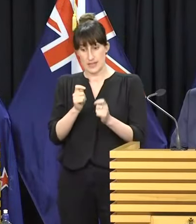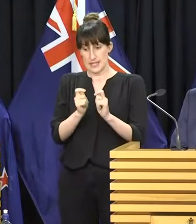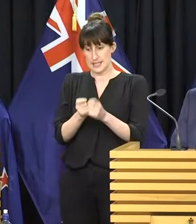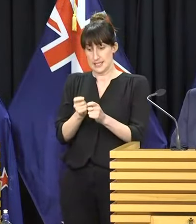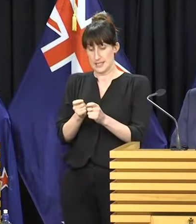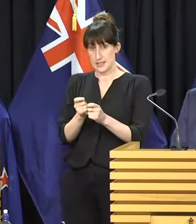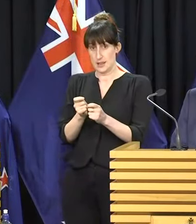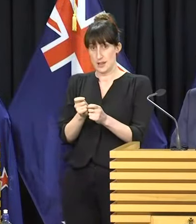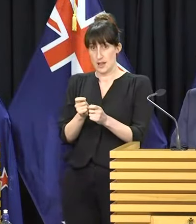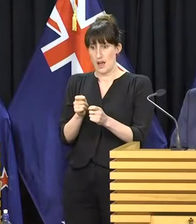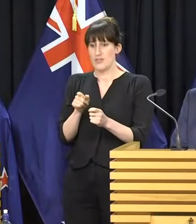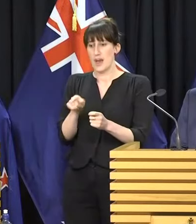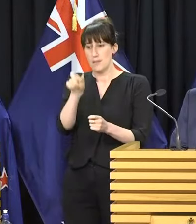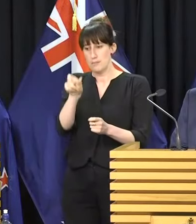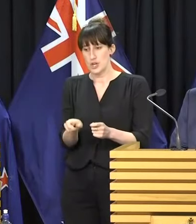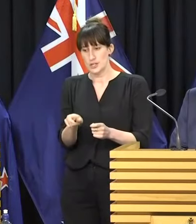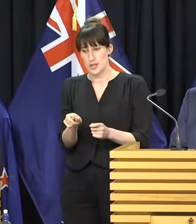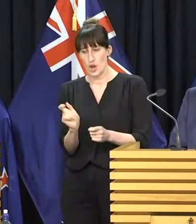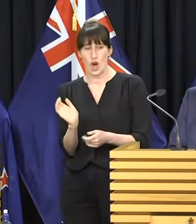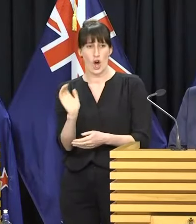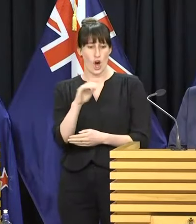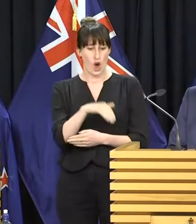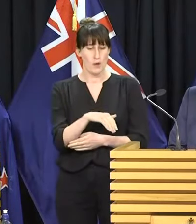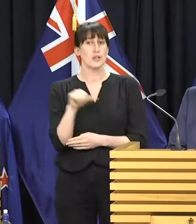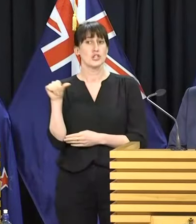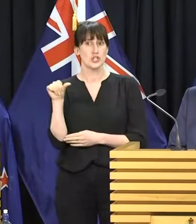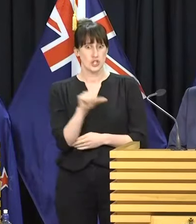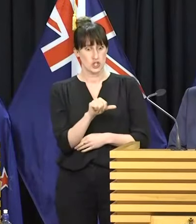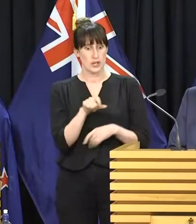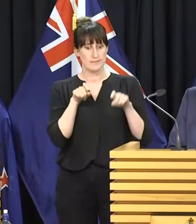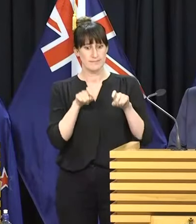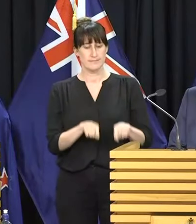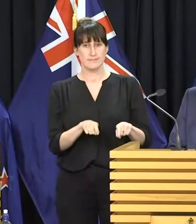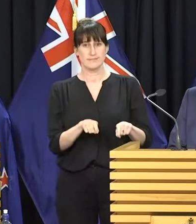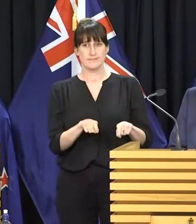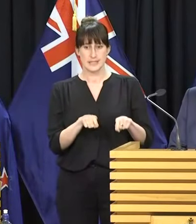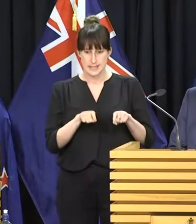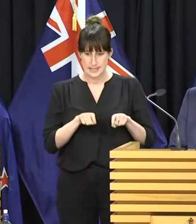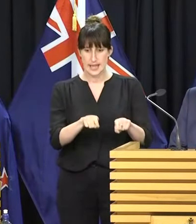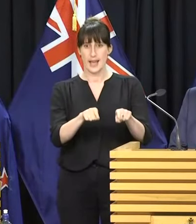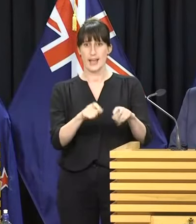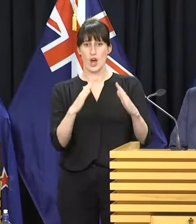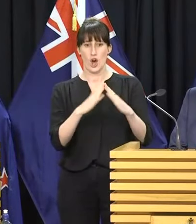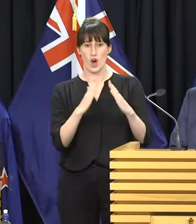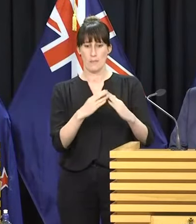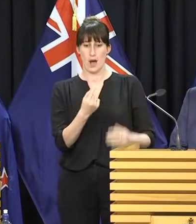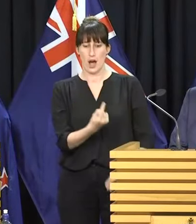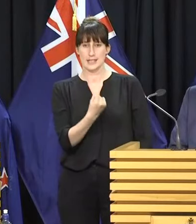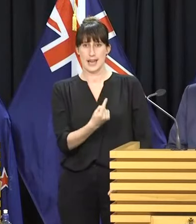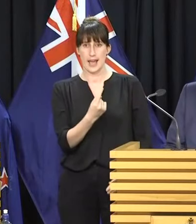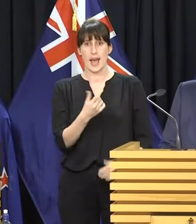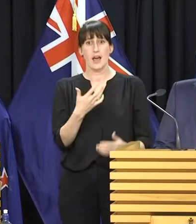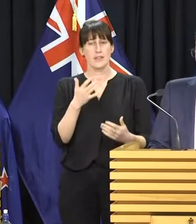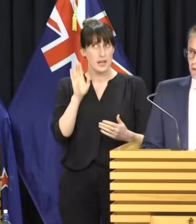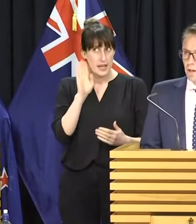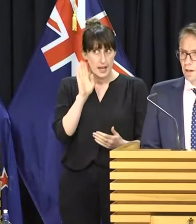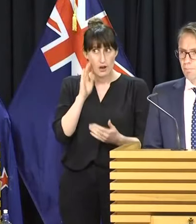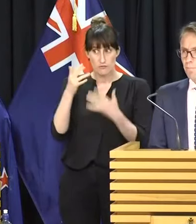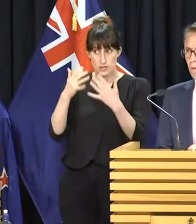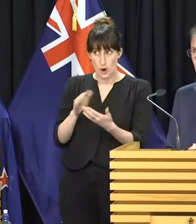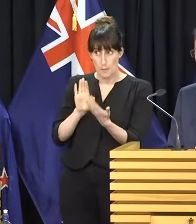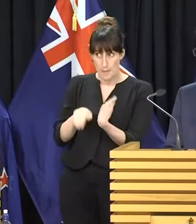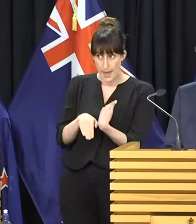test. Isn't that stock standard? So if you don't know the answer to that, are you suggesting that people aren't being told to stay at home until they get the result back? Well,